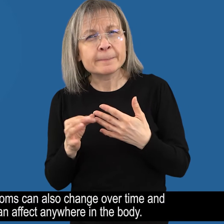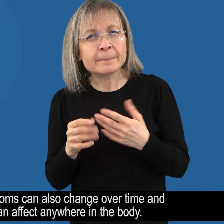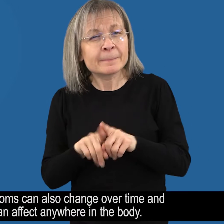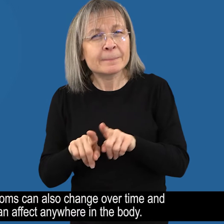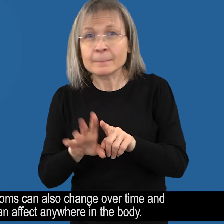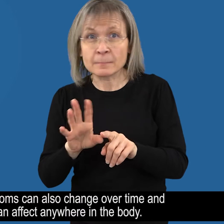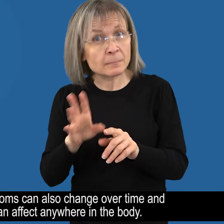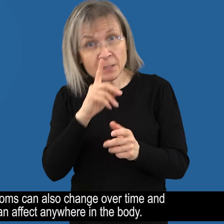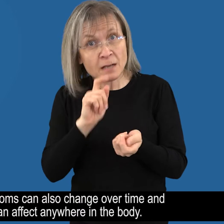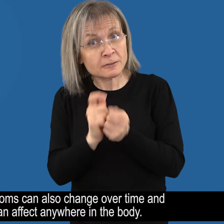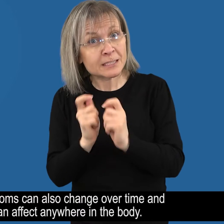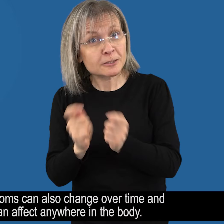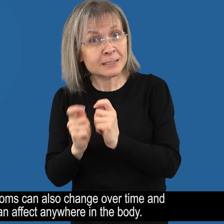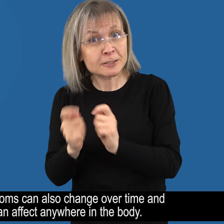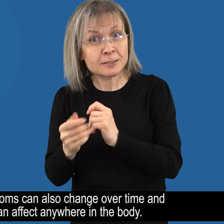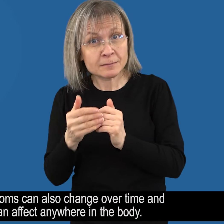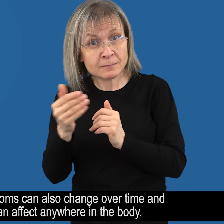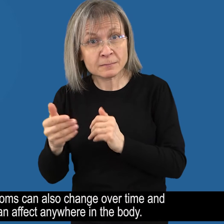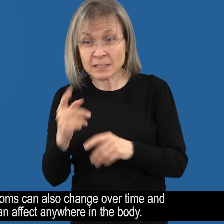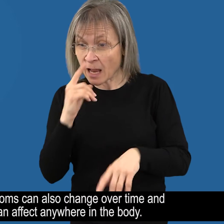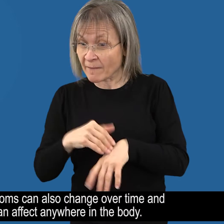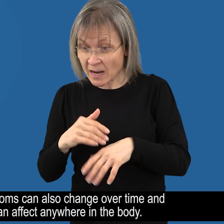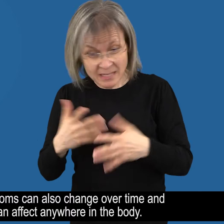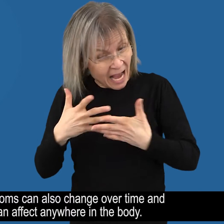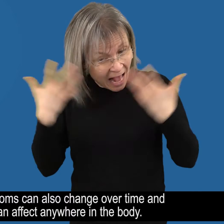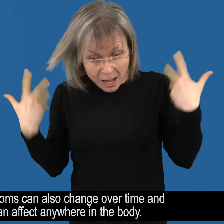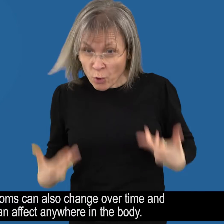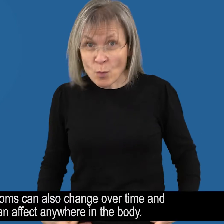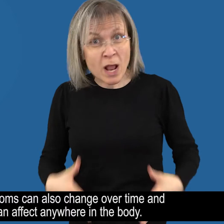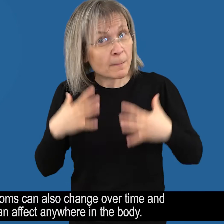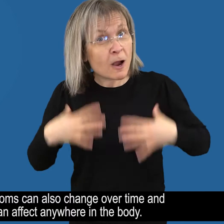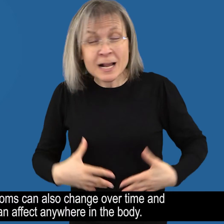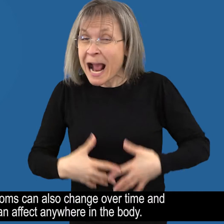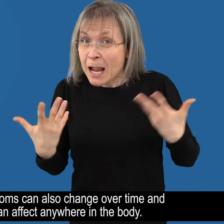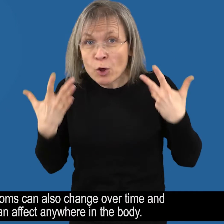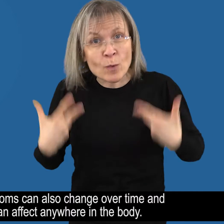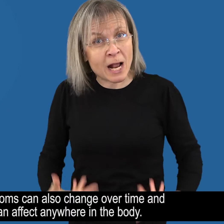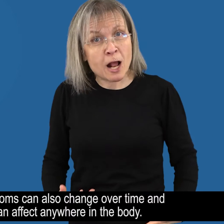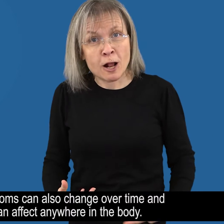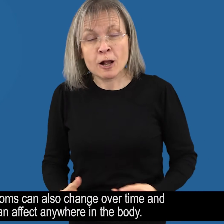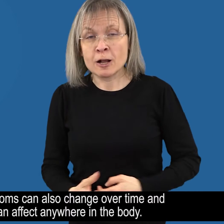Symptoms can also change over time and can affect anywhere in the body.